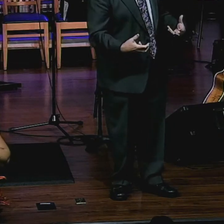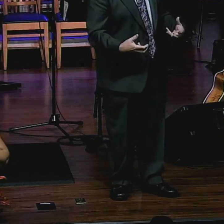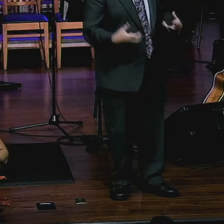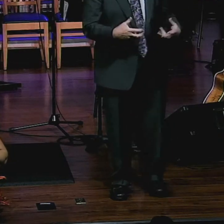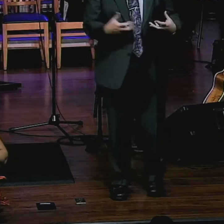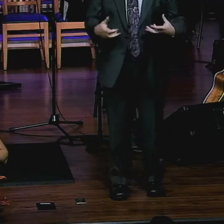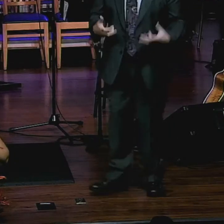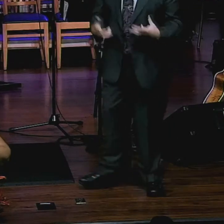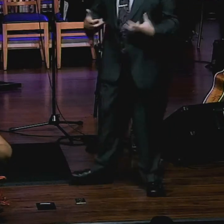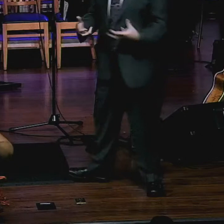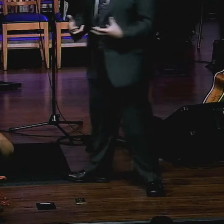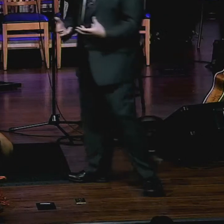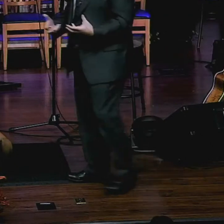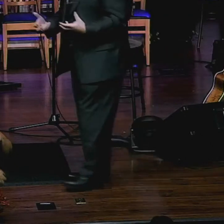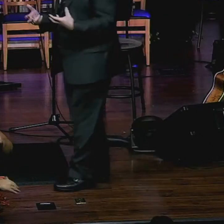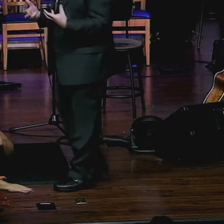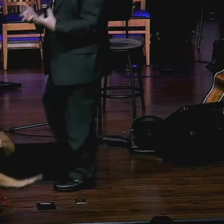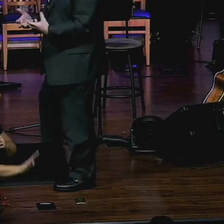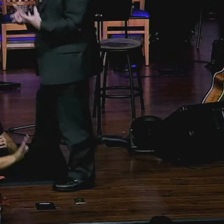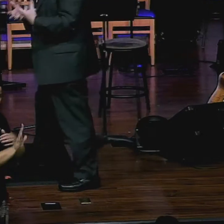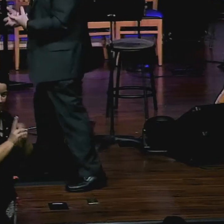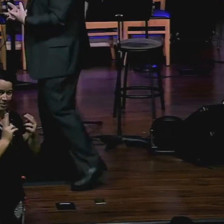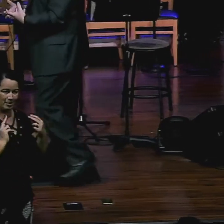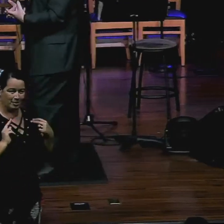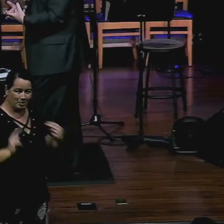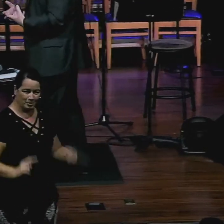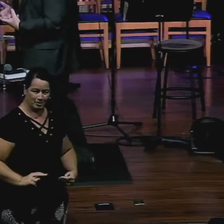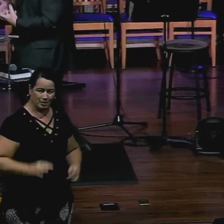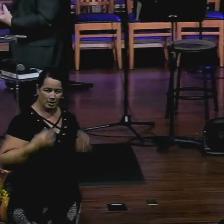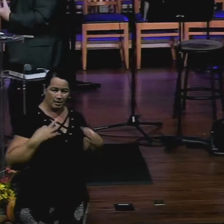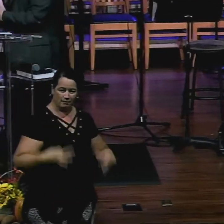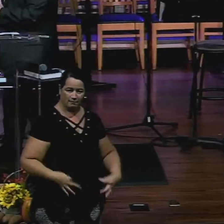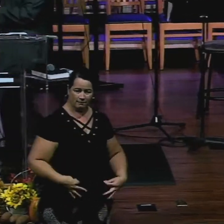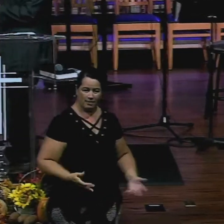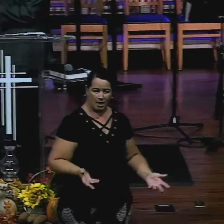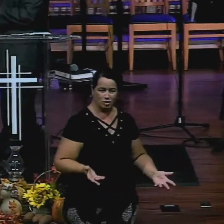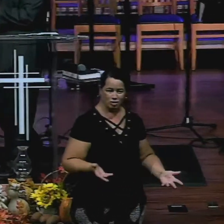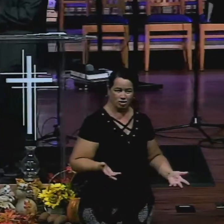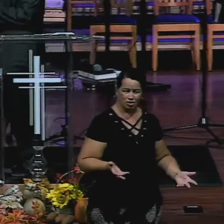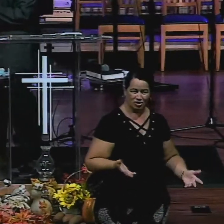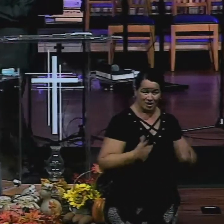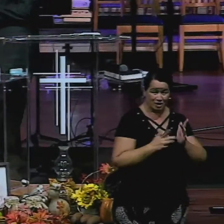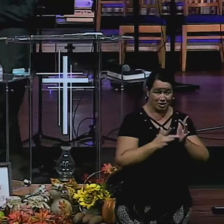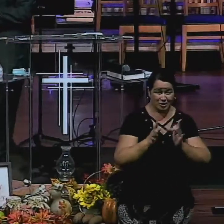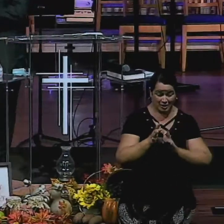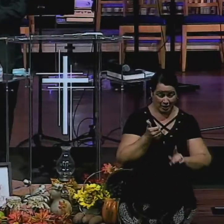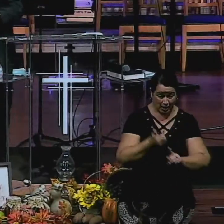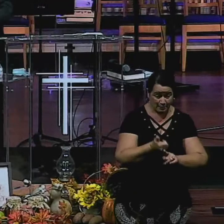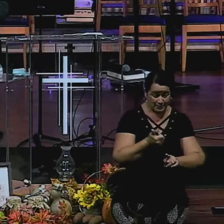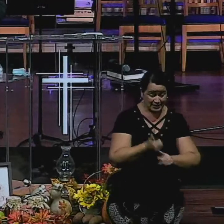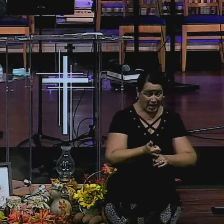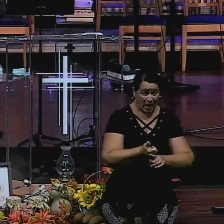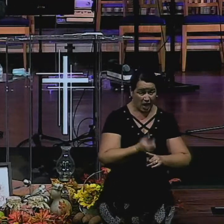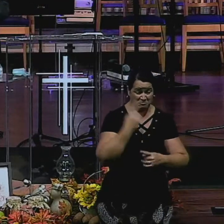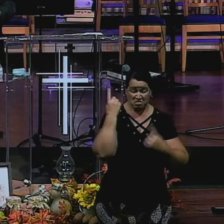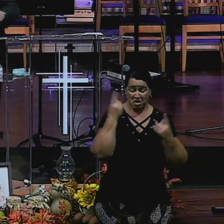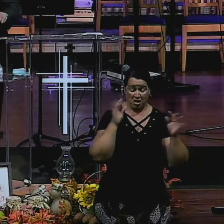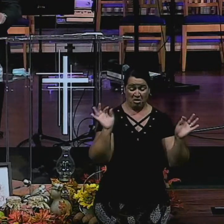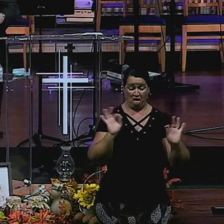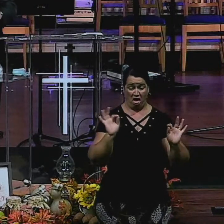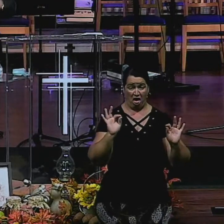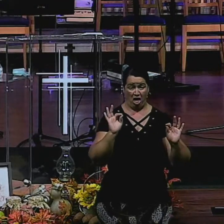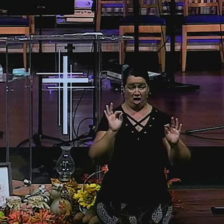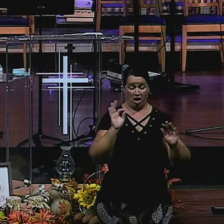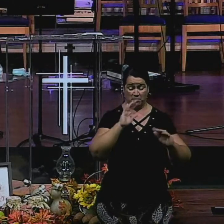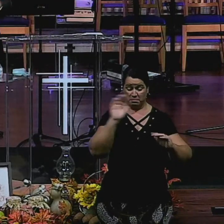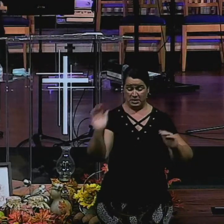flesh. We have a high priest who is touched with the feeling of our infirmities. Jesus Christ, though he thought it not robbery to be made equal